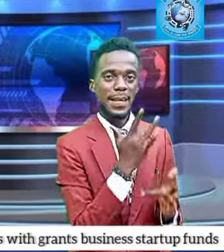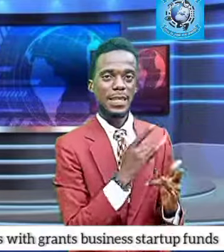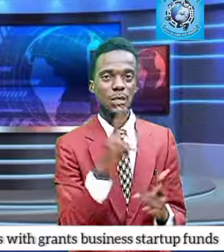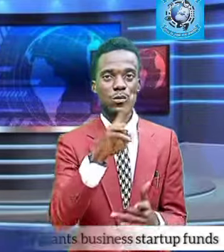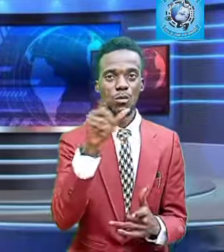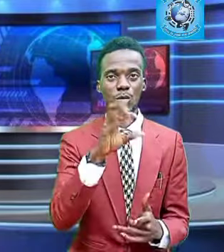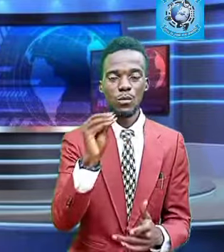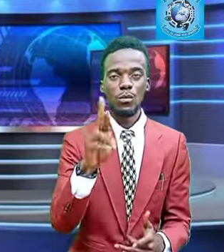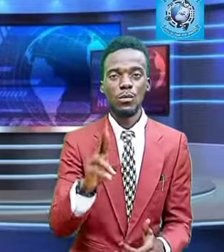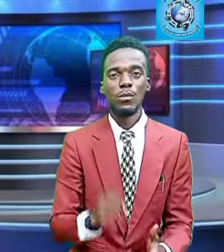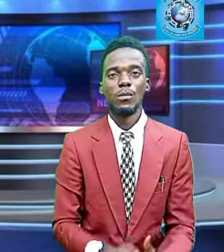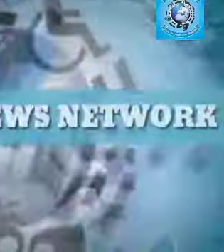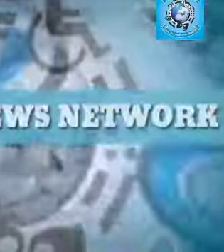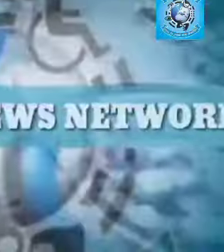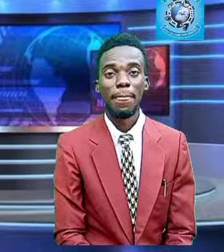Uzo.